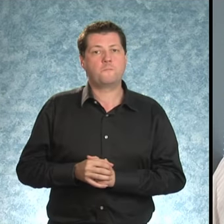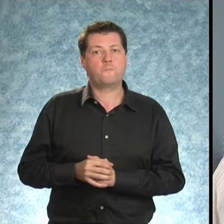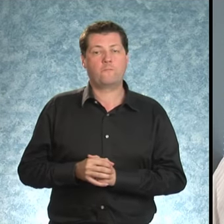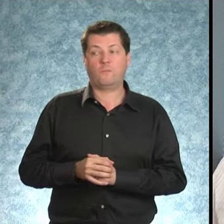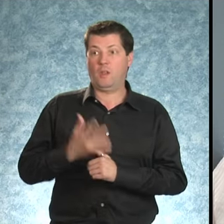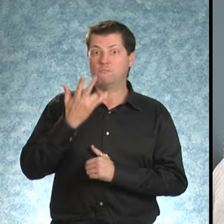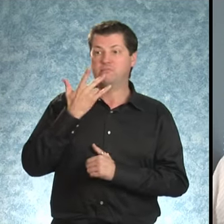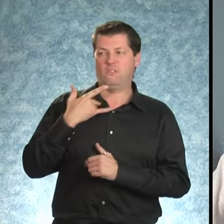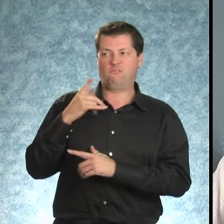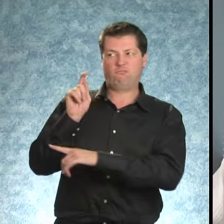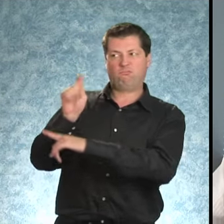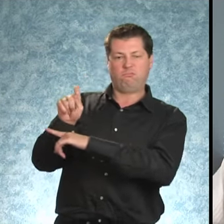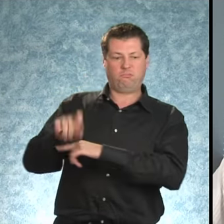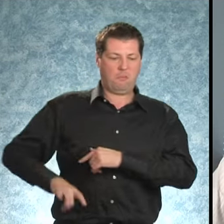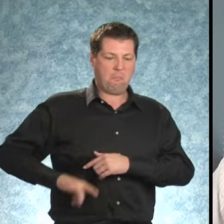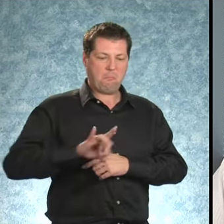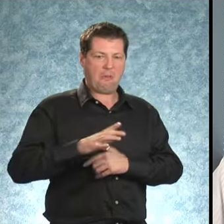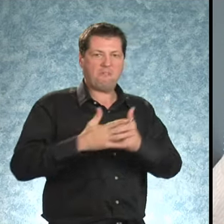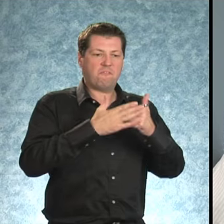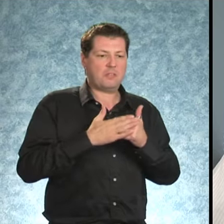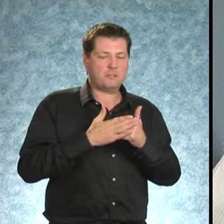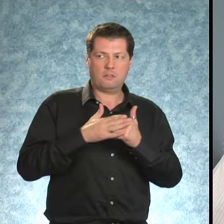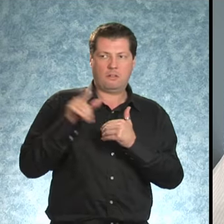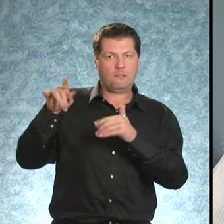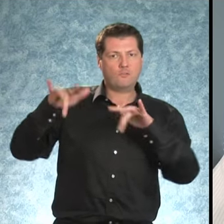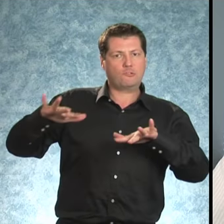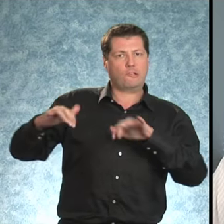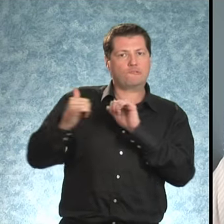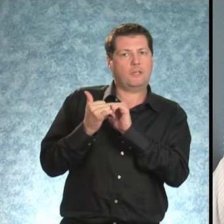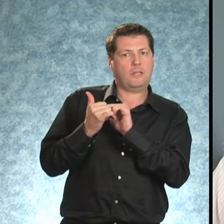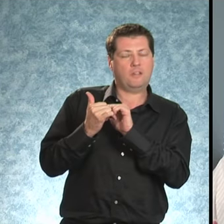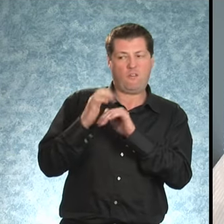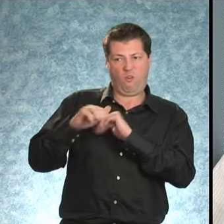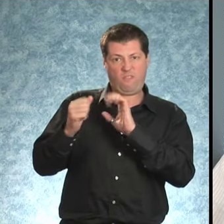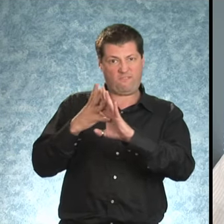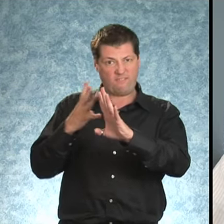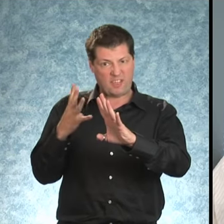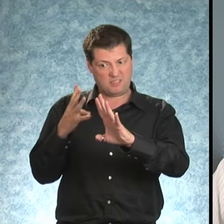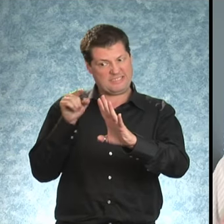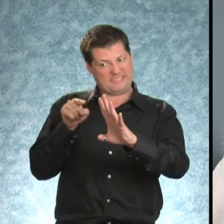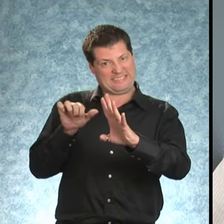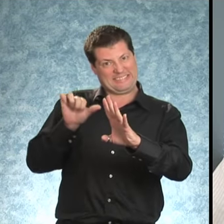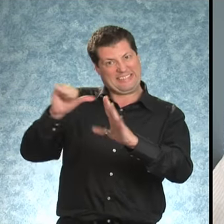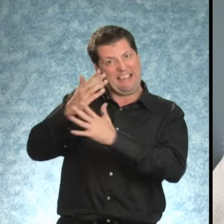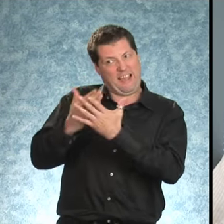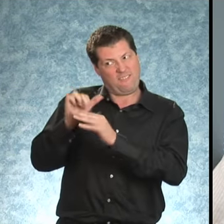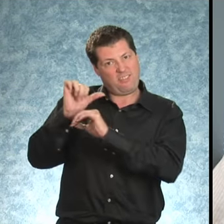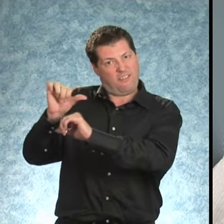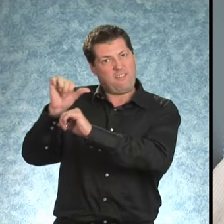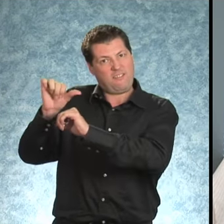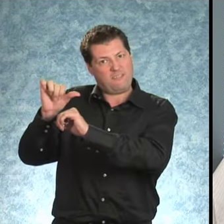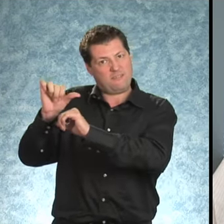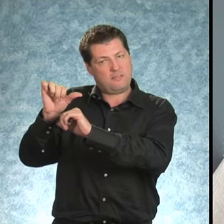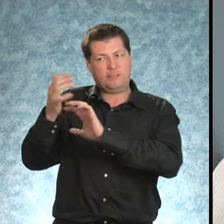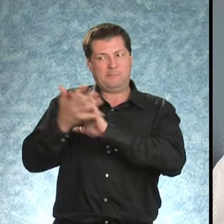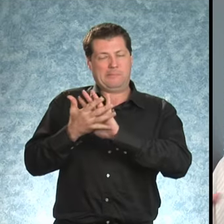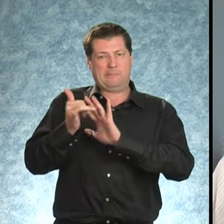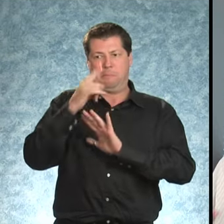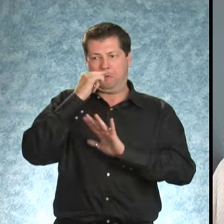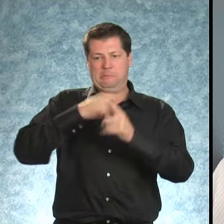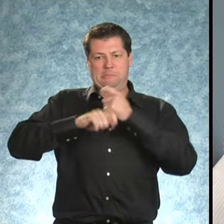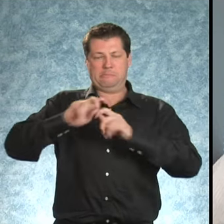time. And if you go ahead and act without their consent, specifically in regards to a fence, which is in fact shared property, it